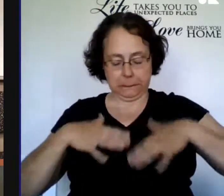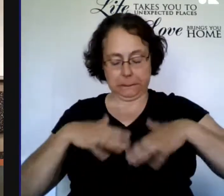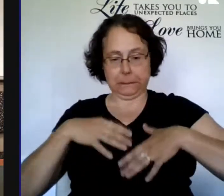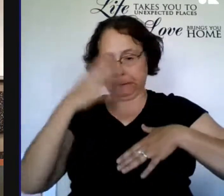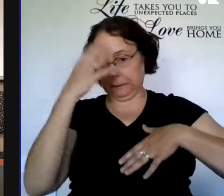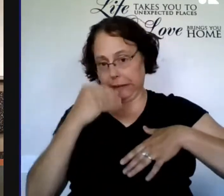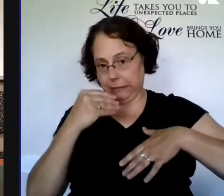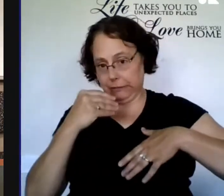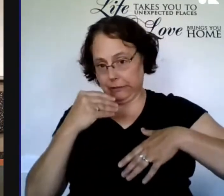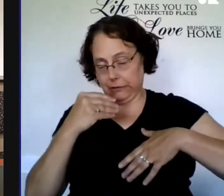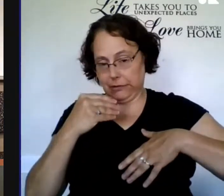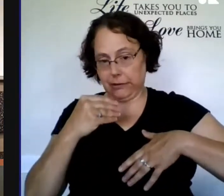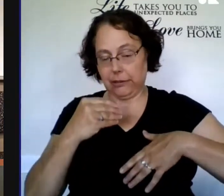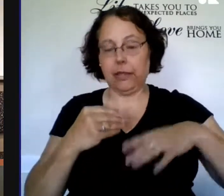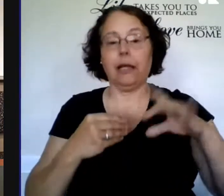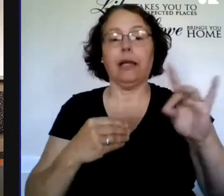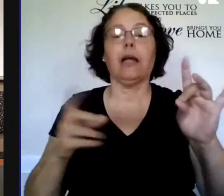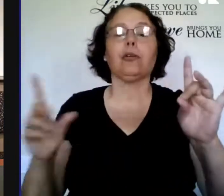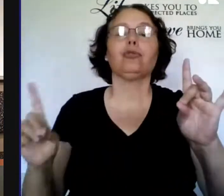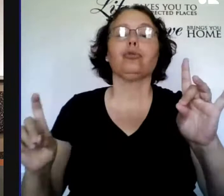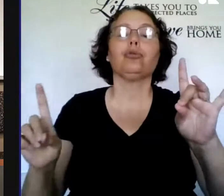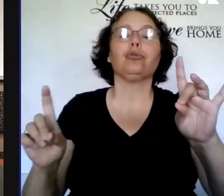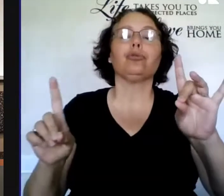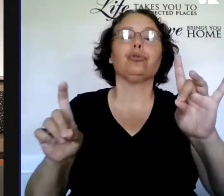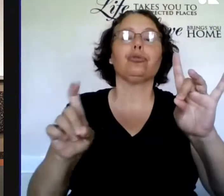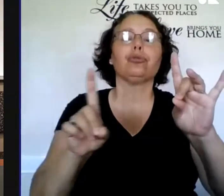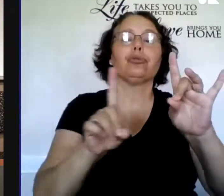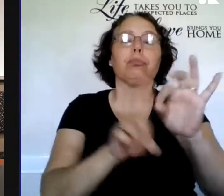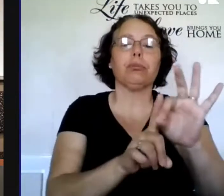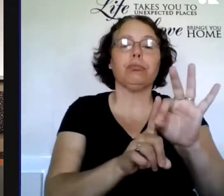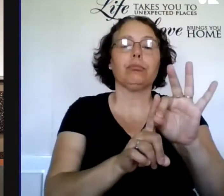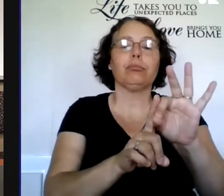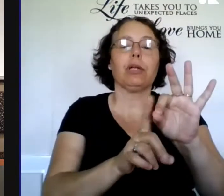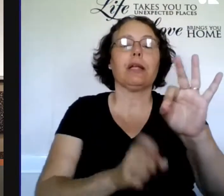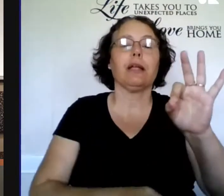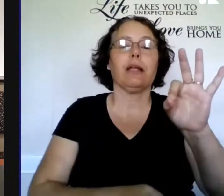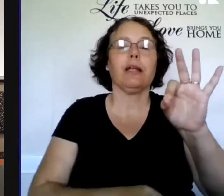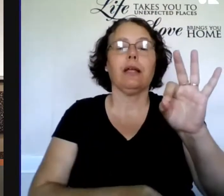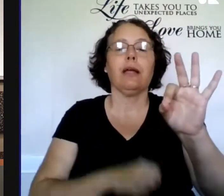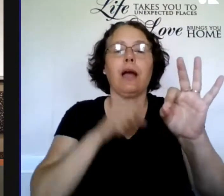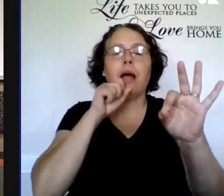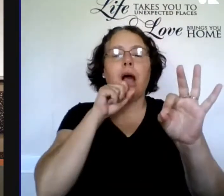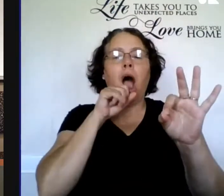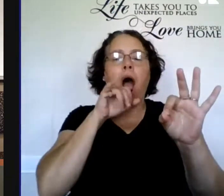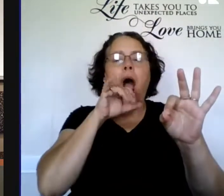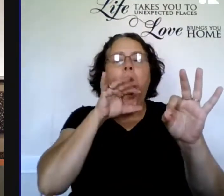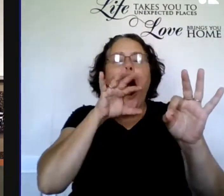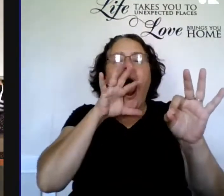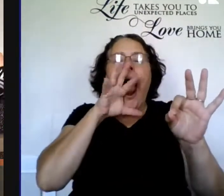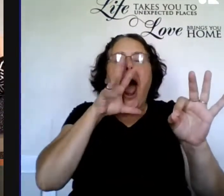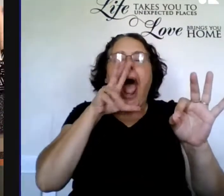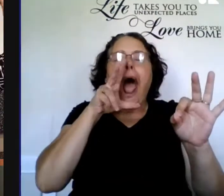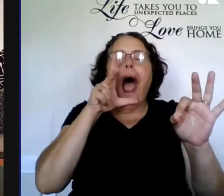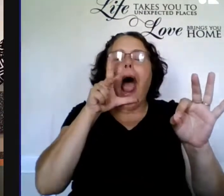another one with a big, sleepy yawn. Everybody yawn.